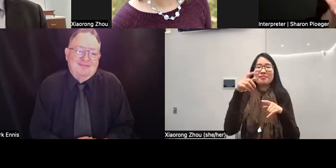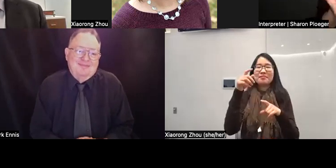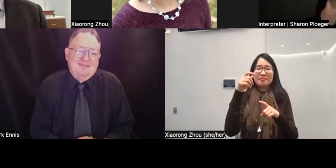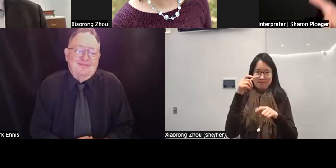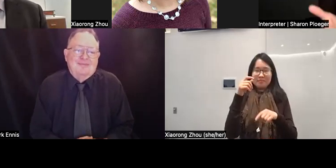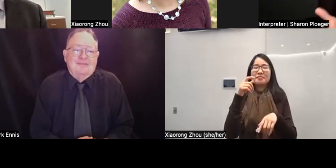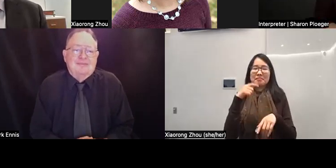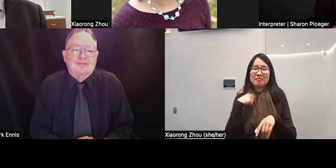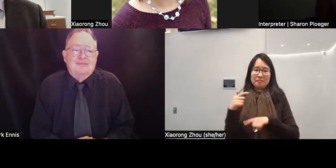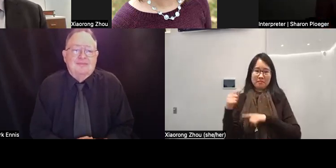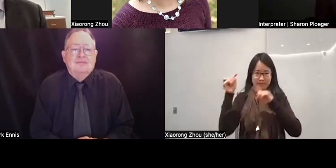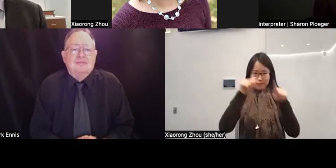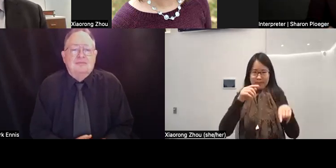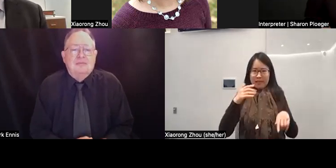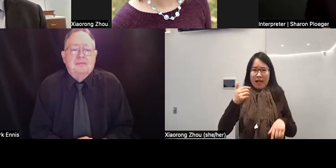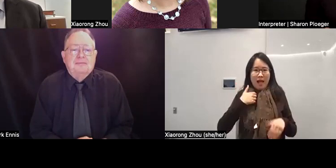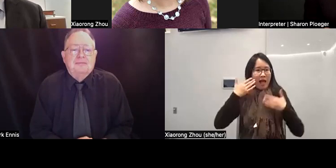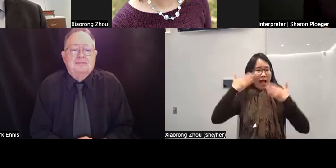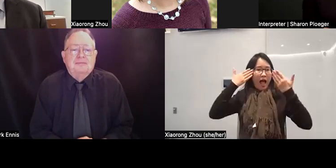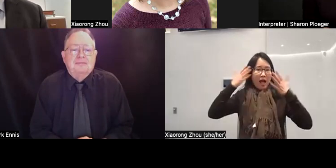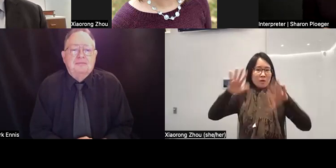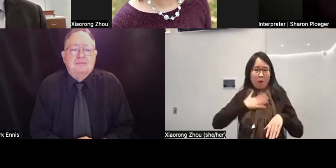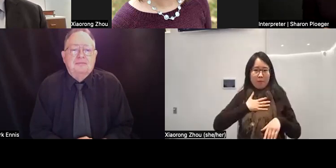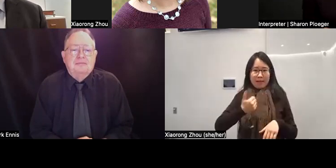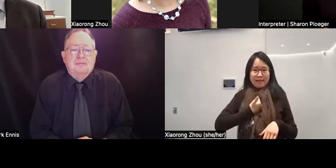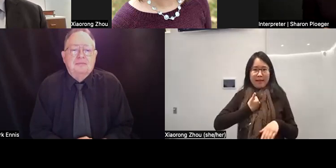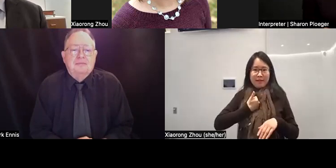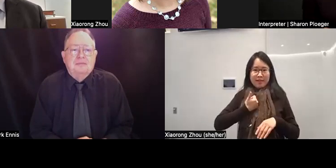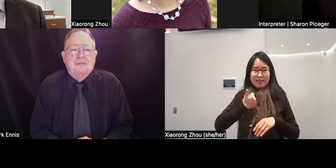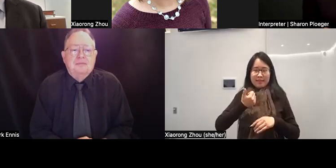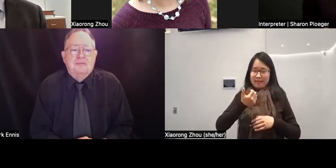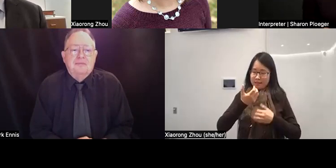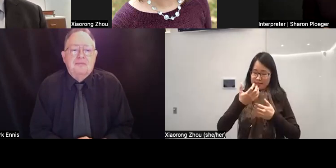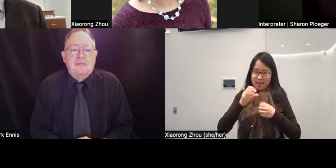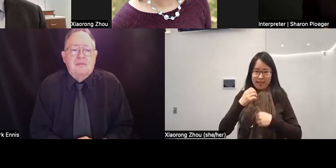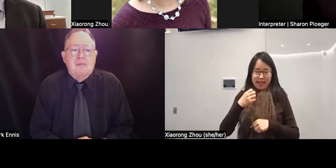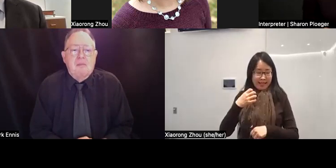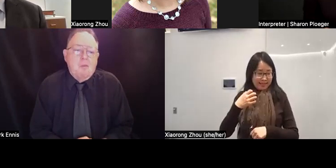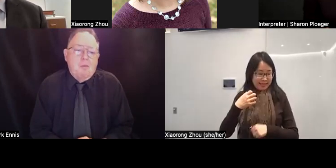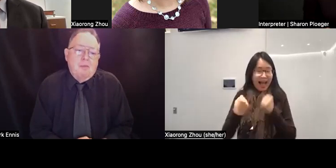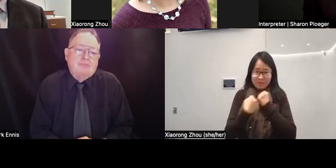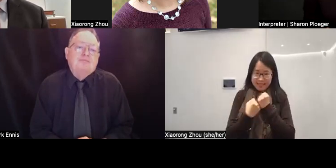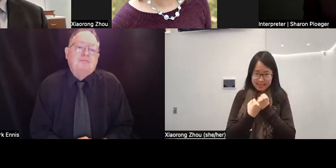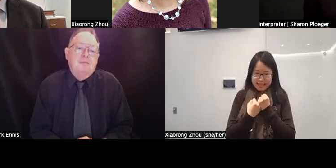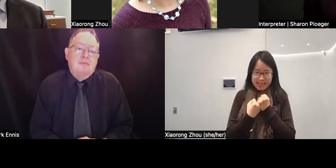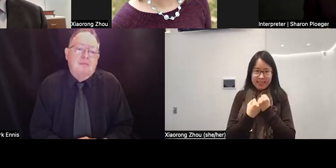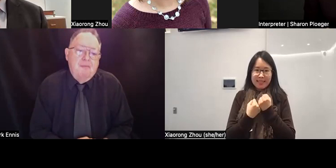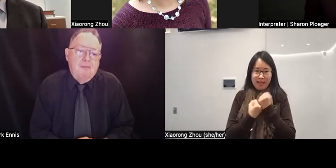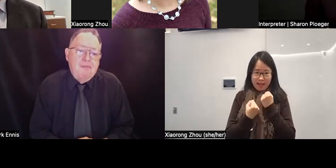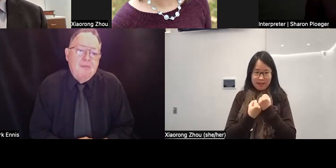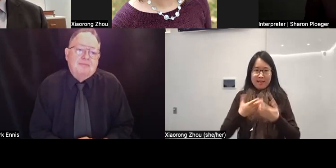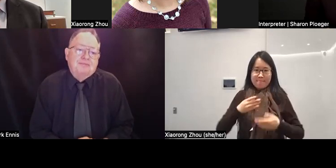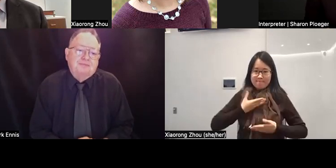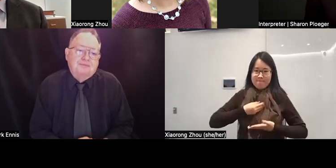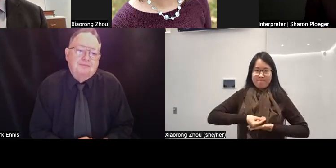So having experience of meeting Amy Knopf and Kathy Johnson allowed me to